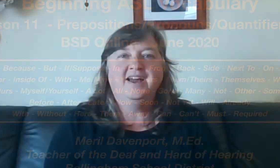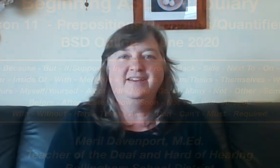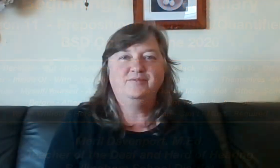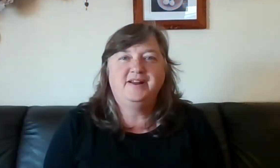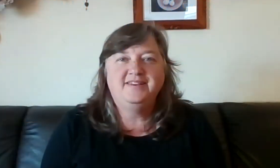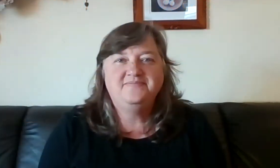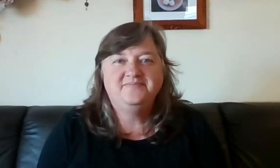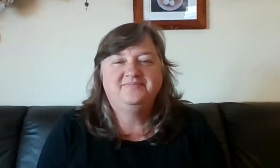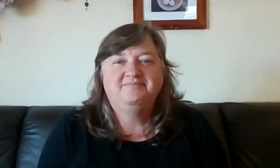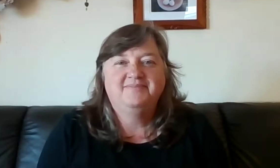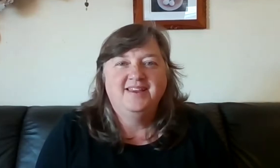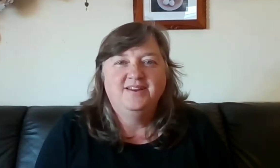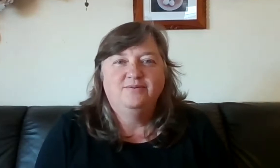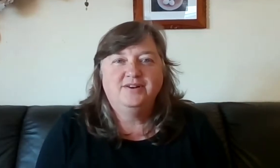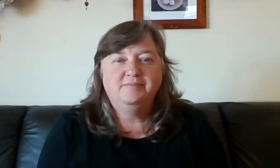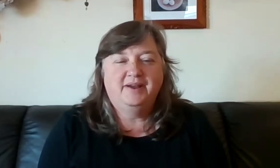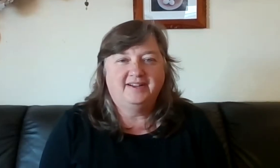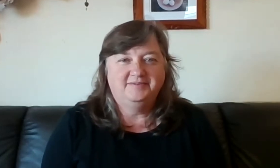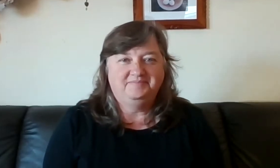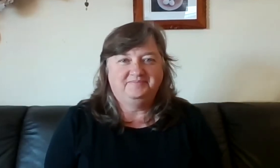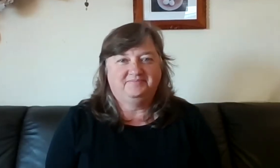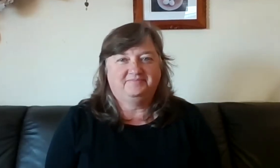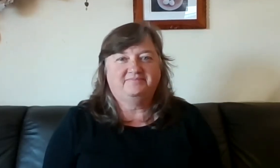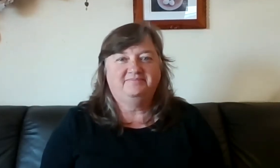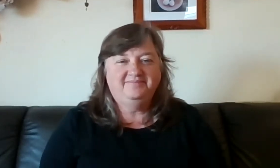Hi, everybody. Welcome back.